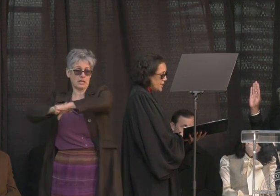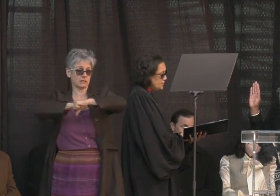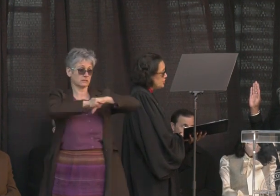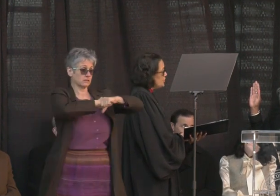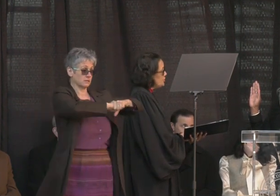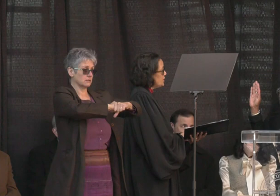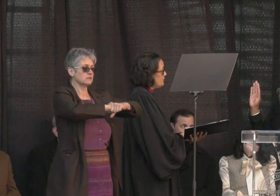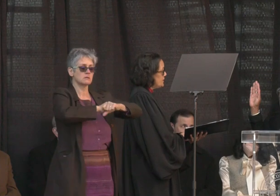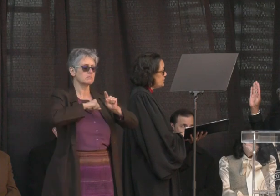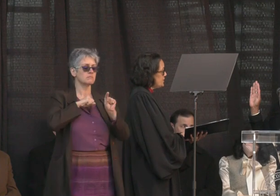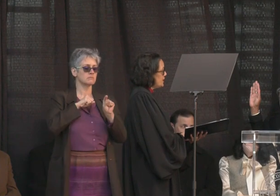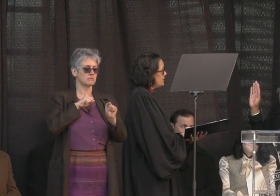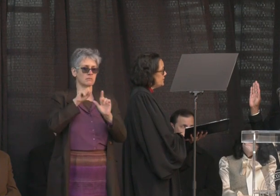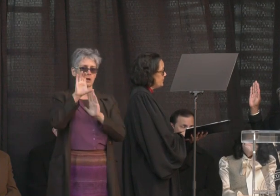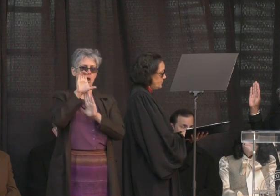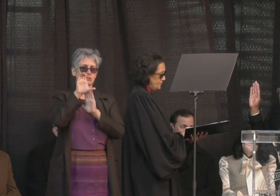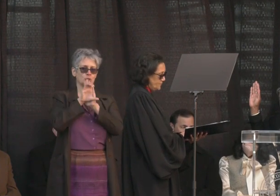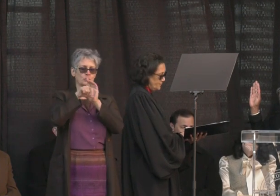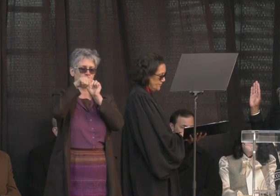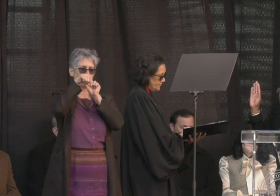and preserve, protect, and defend